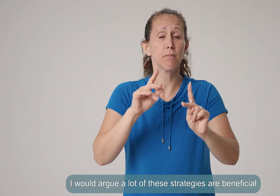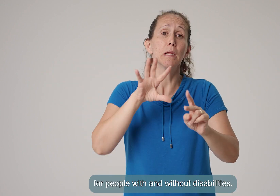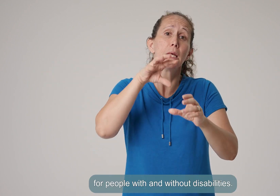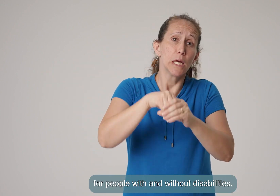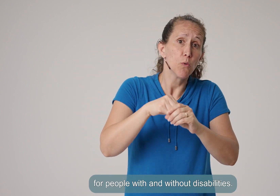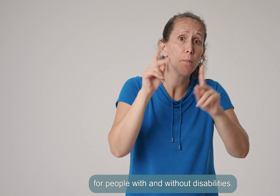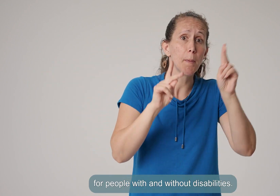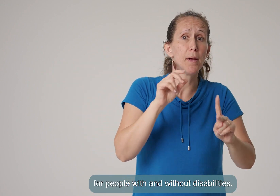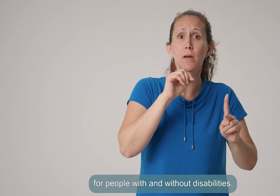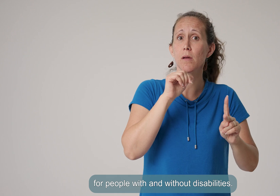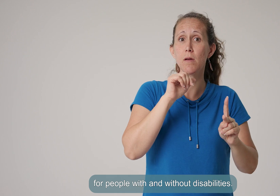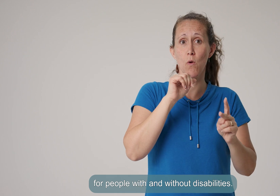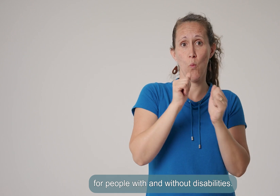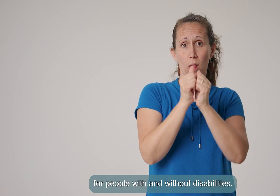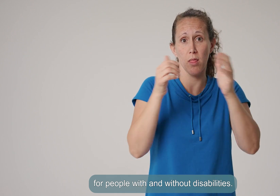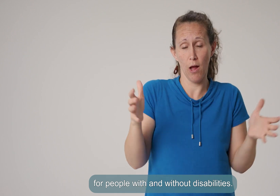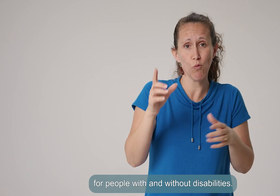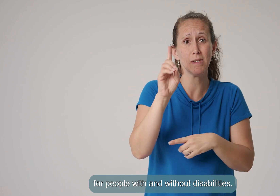for people with and without disabilities.